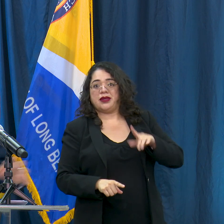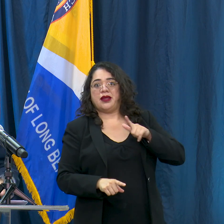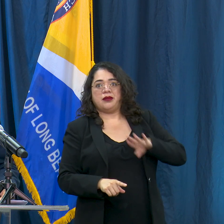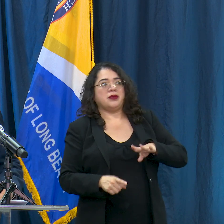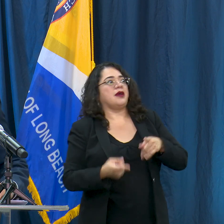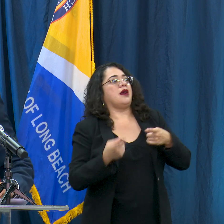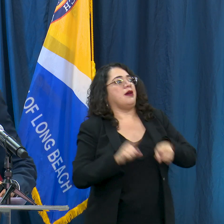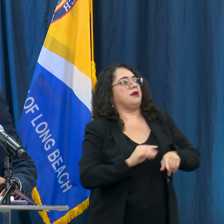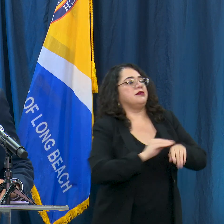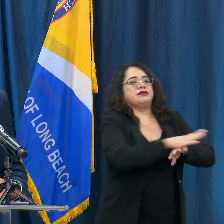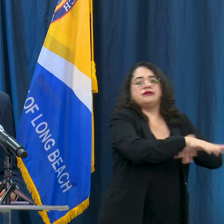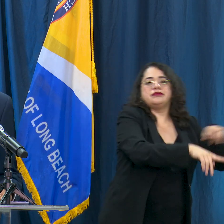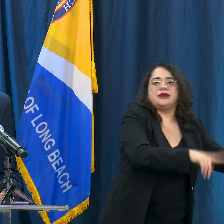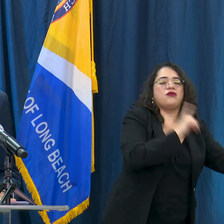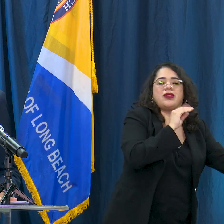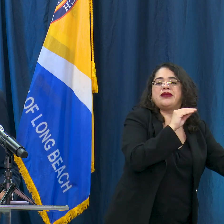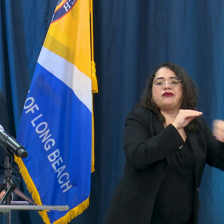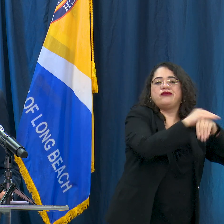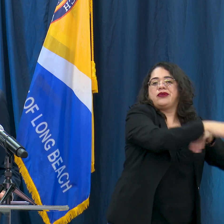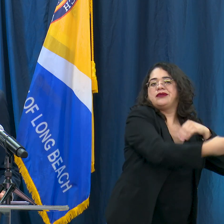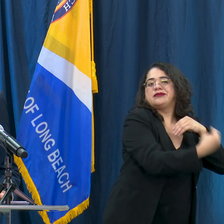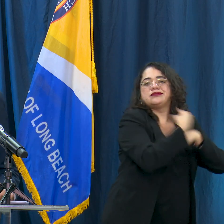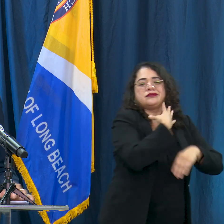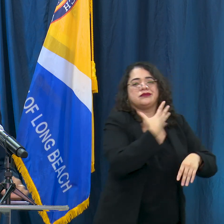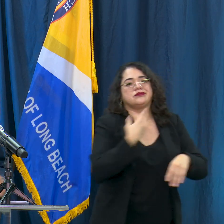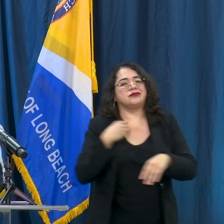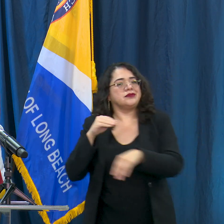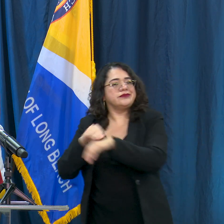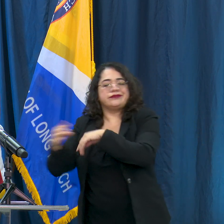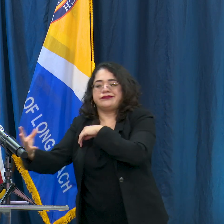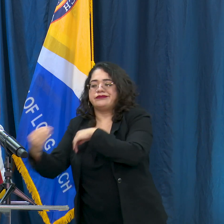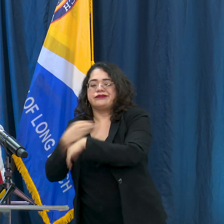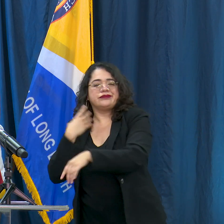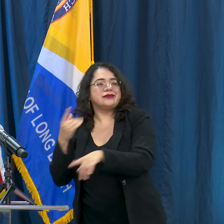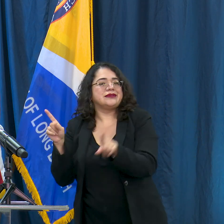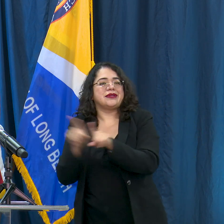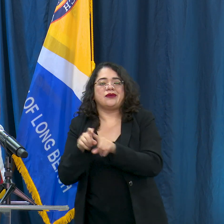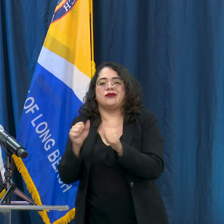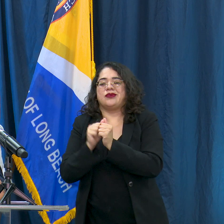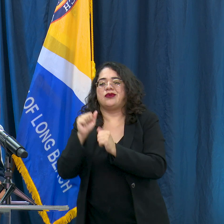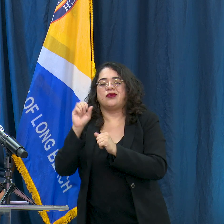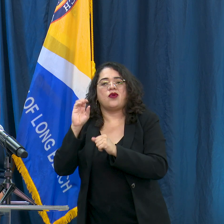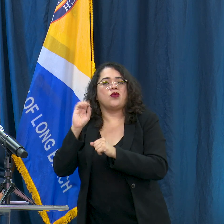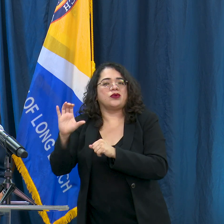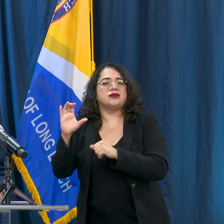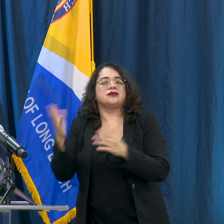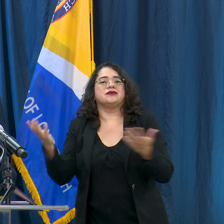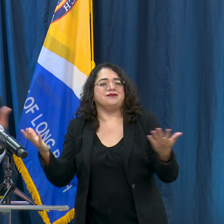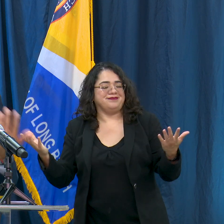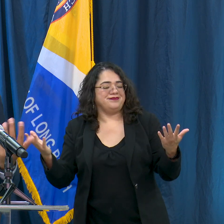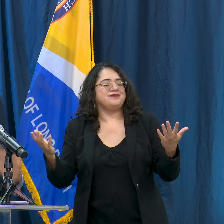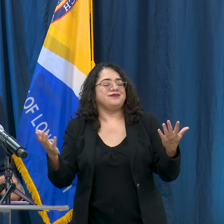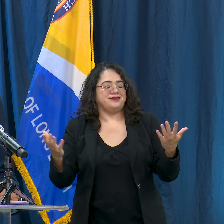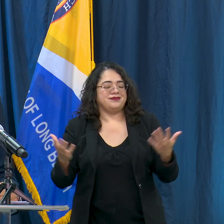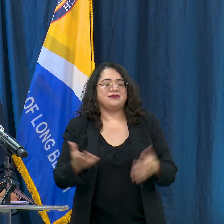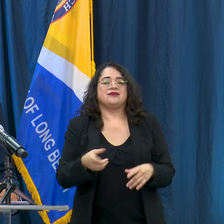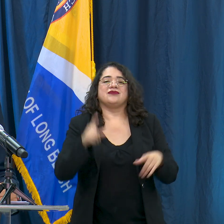other areas. And so if we don't move as a region, it becomes problematic for us.